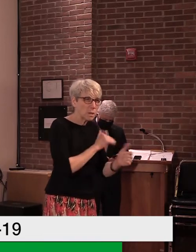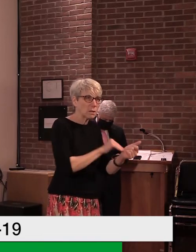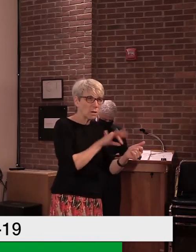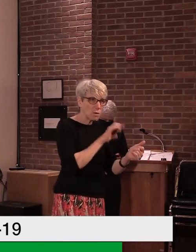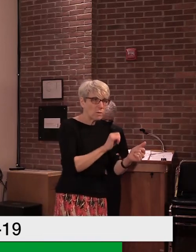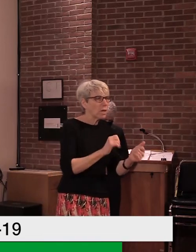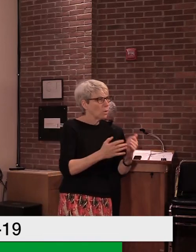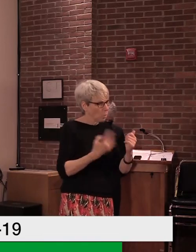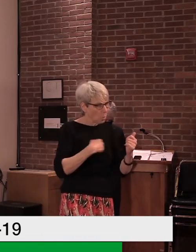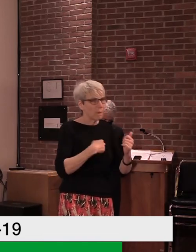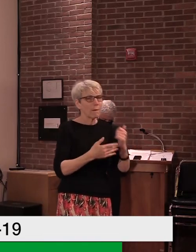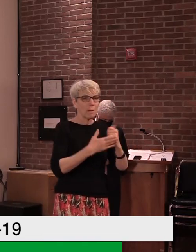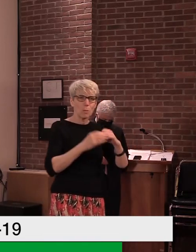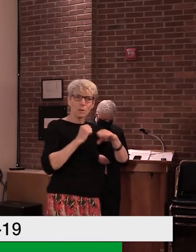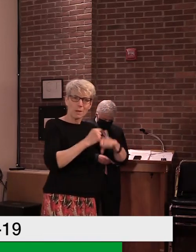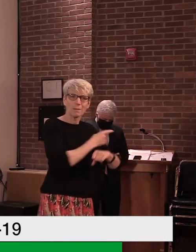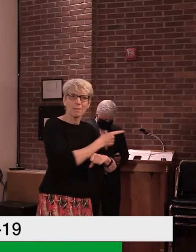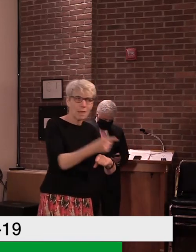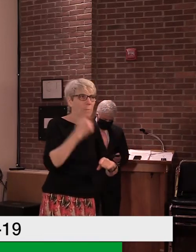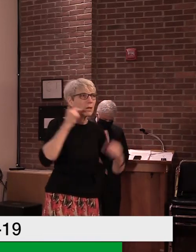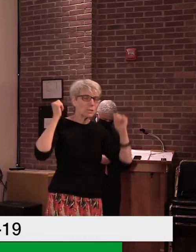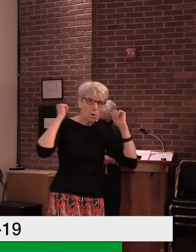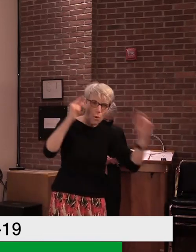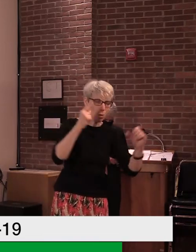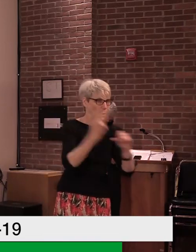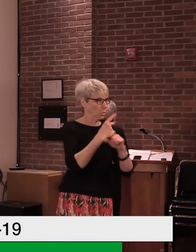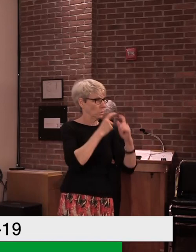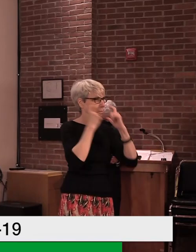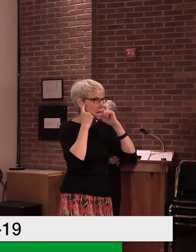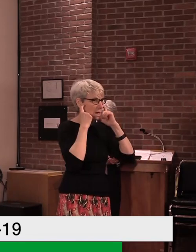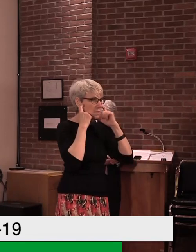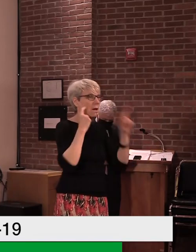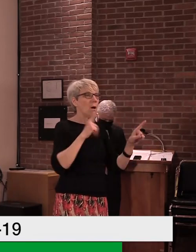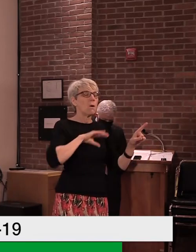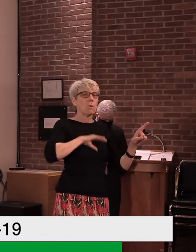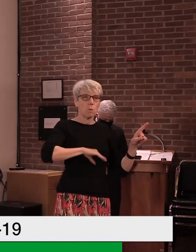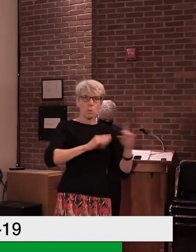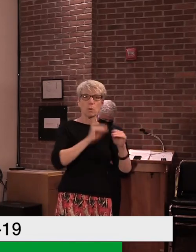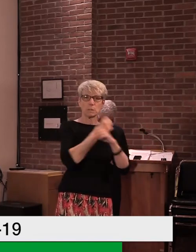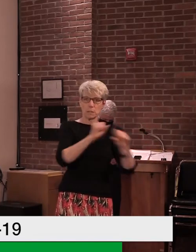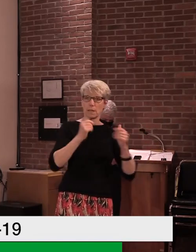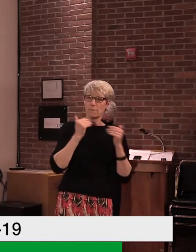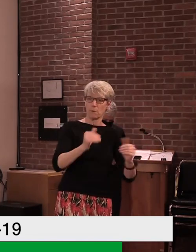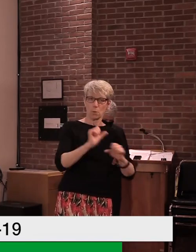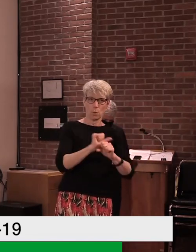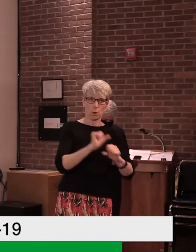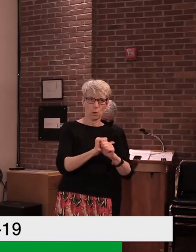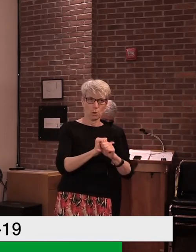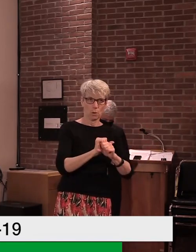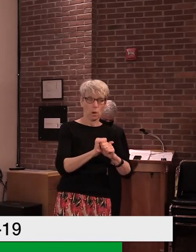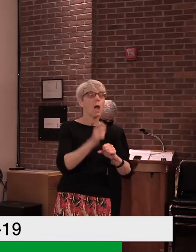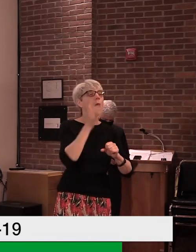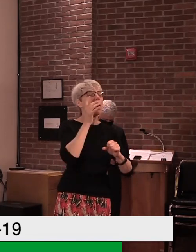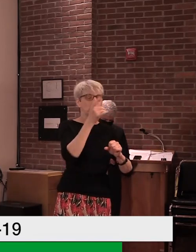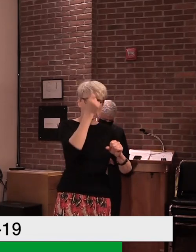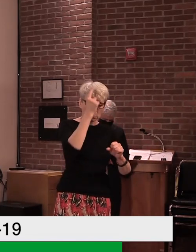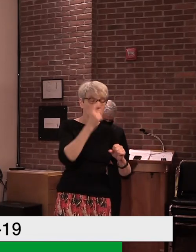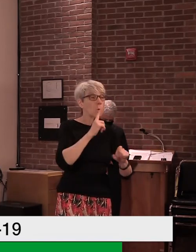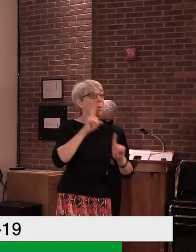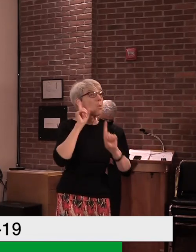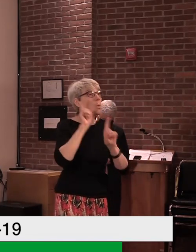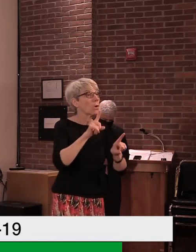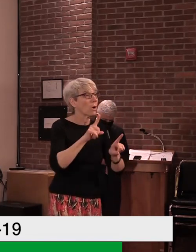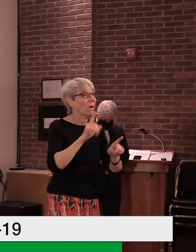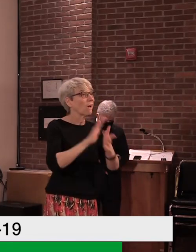the state's mandate. We will continue our campaign to promote mask wearing and to educate the